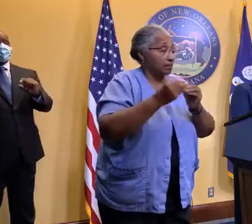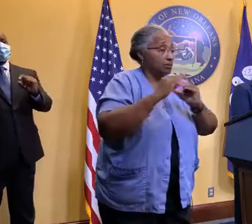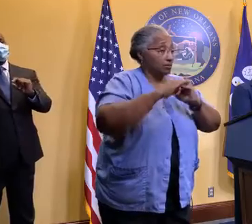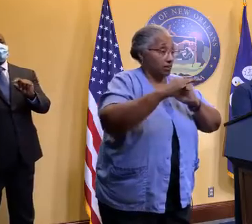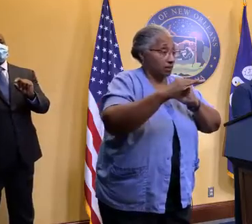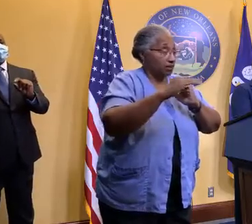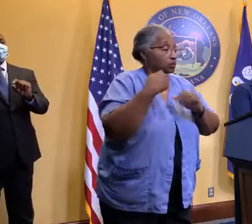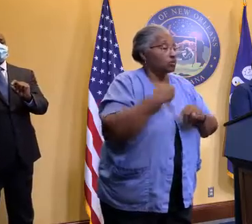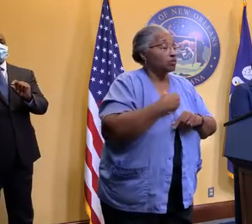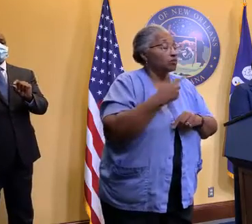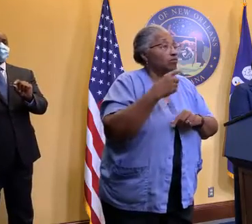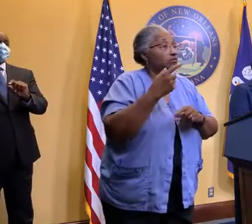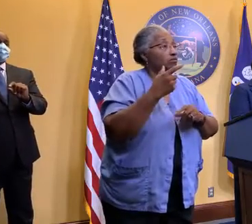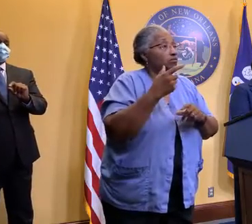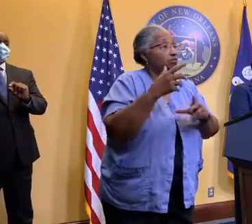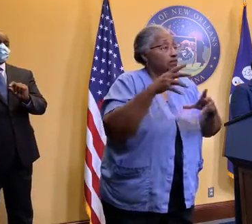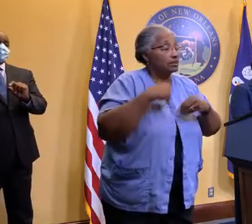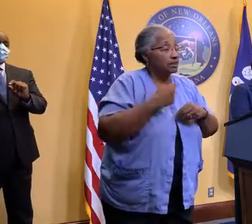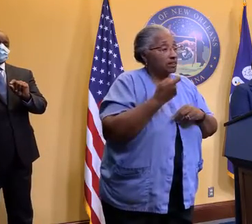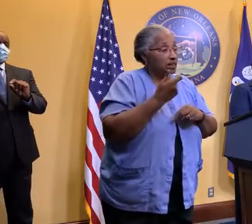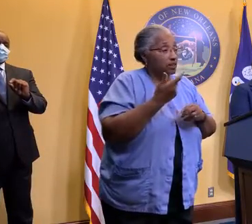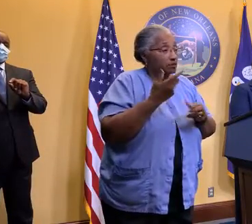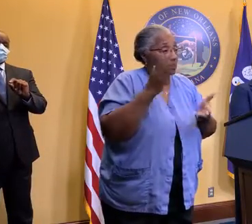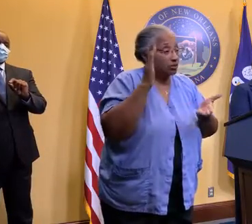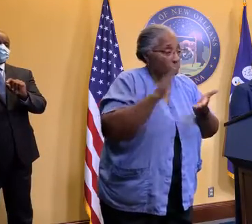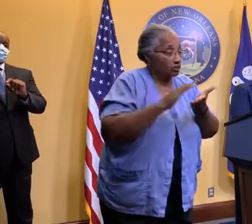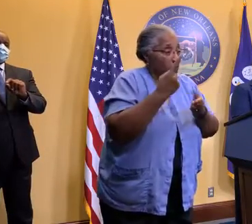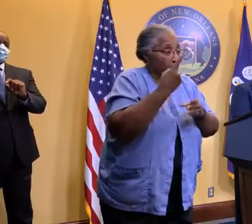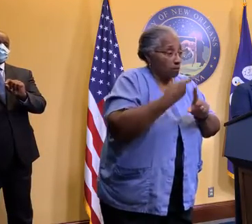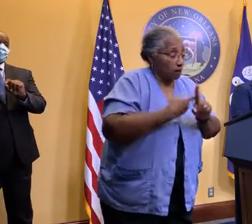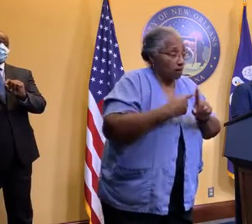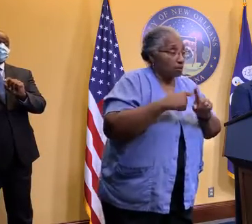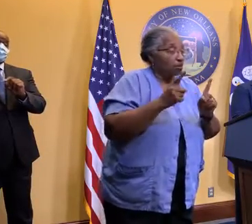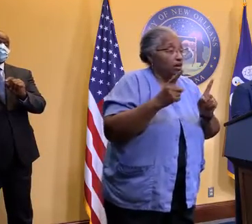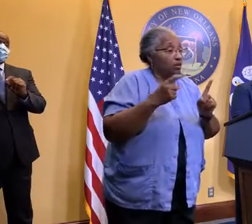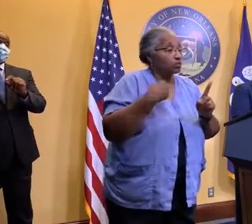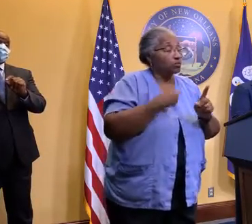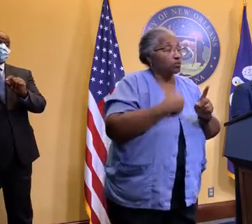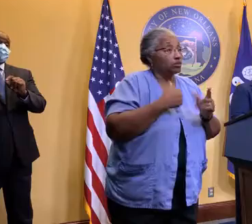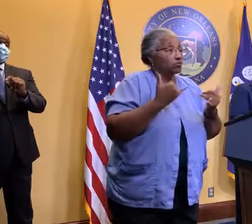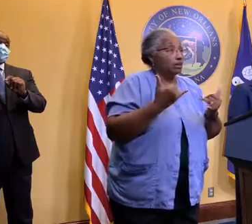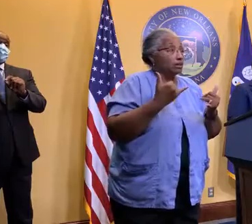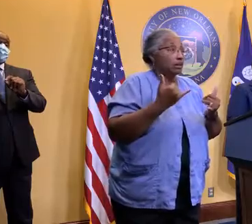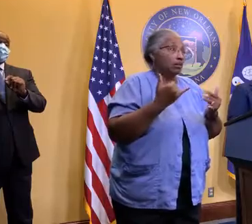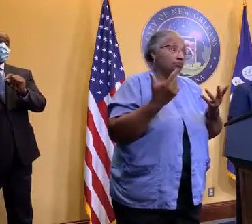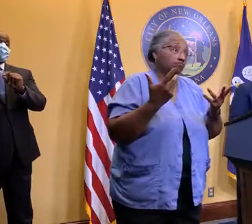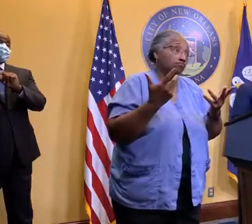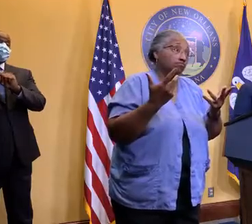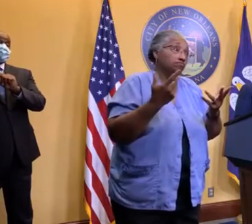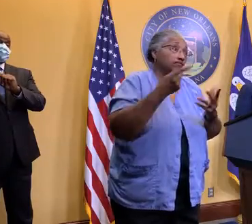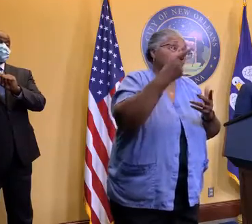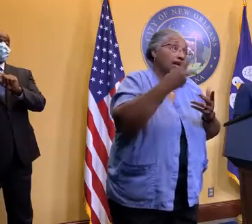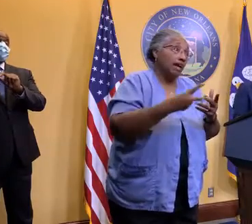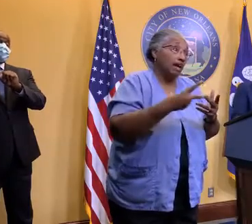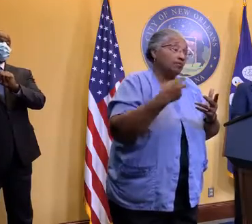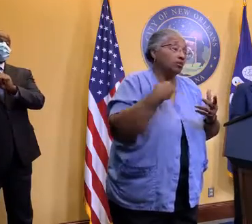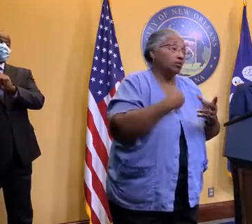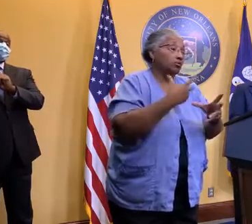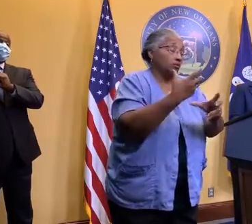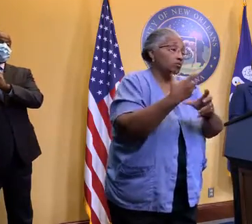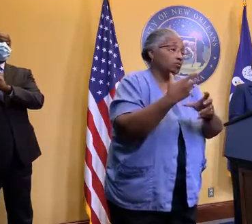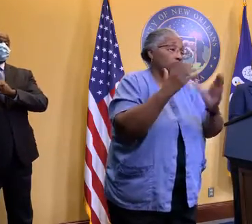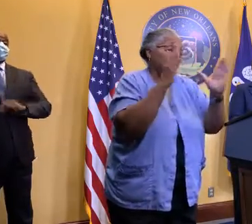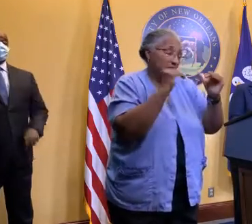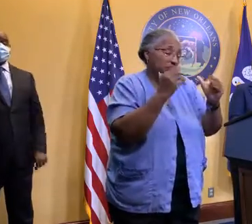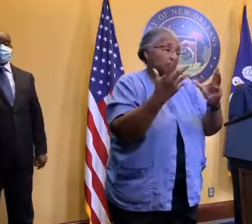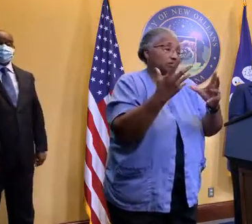received a little bit of decrease in 1 month, but basically we're sitting at roughly half of what we received, or what we